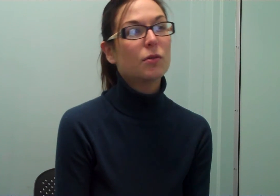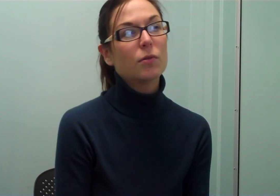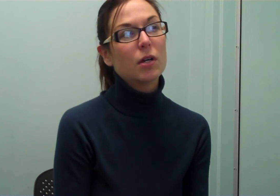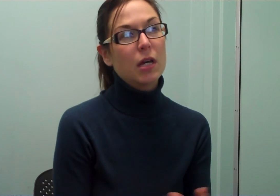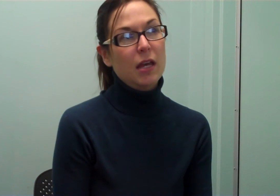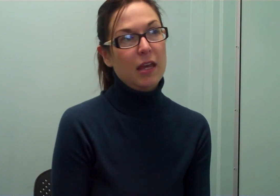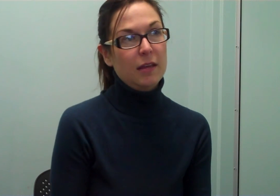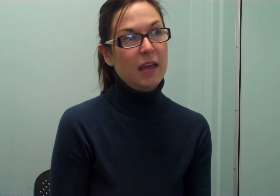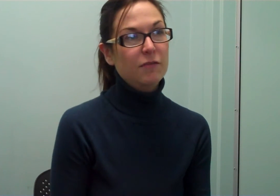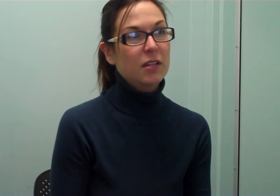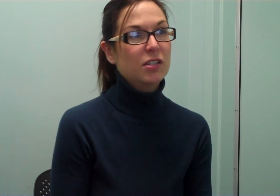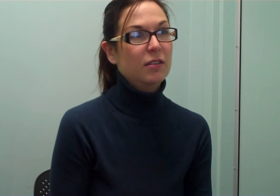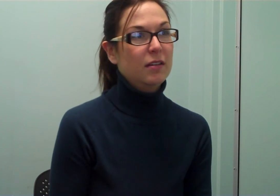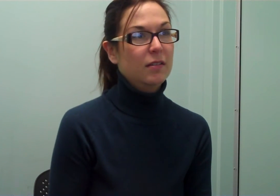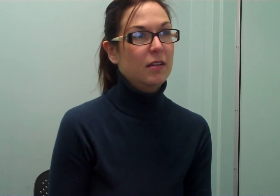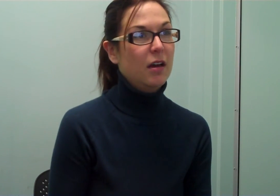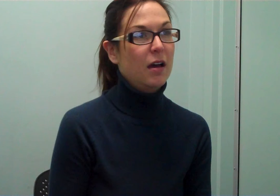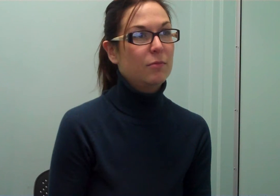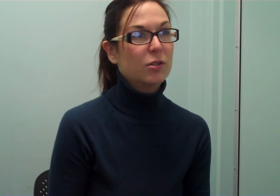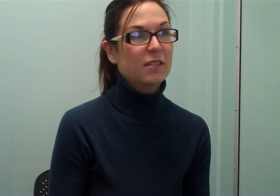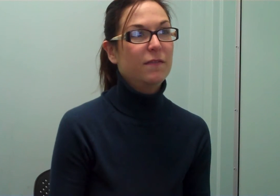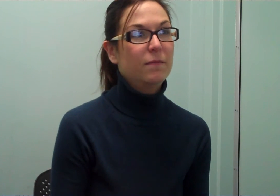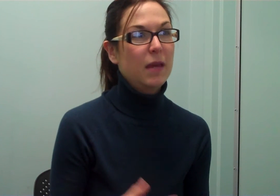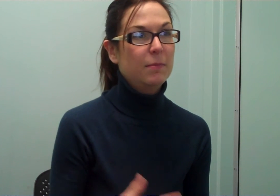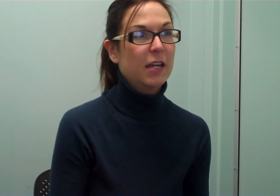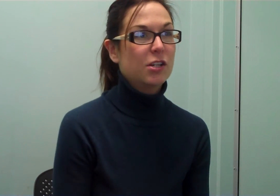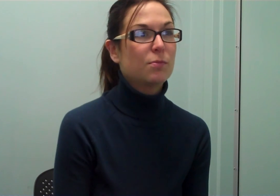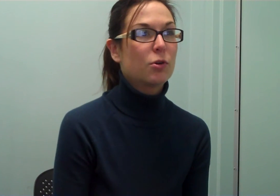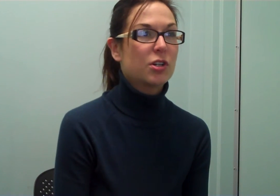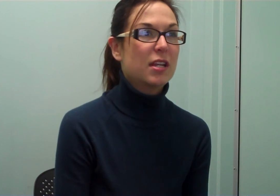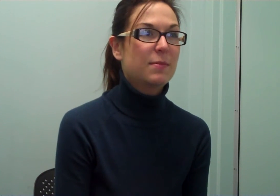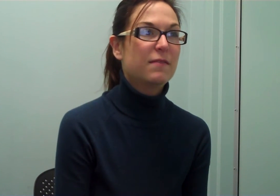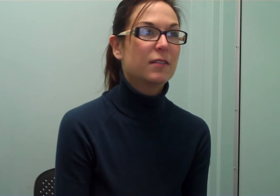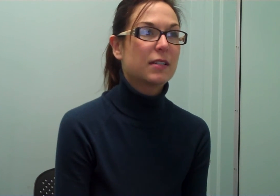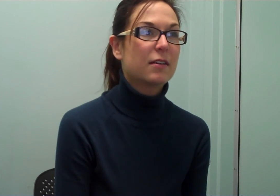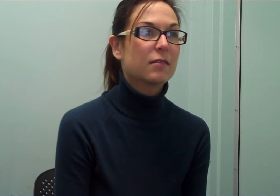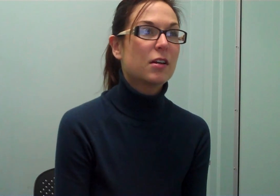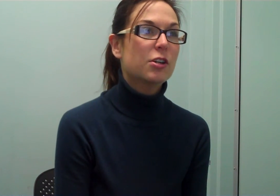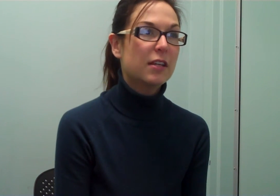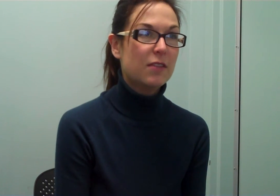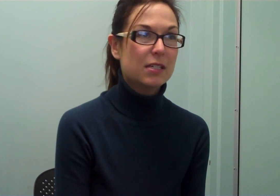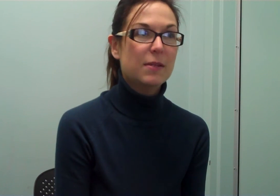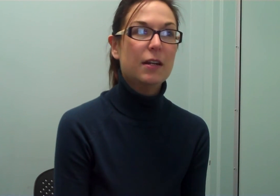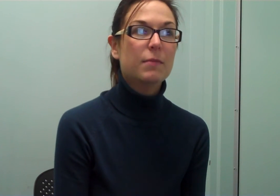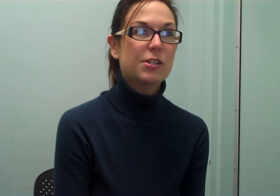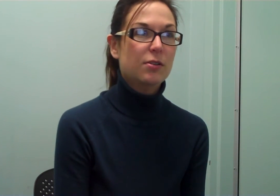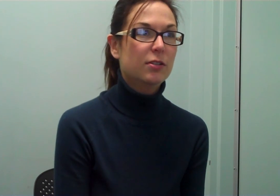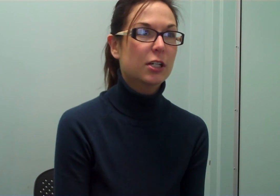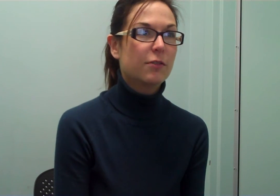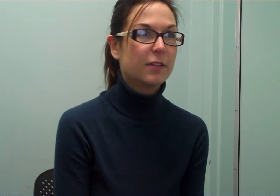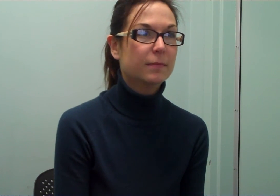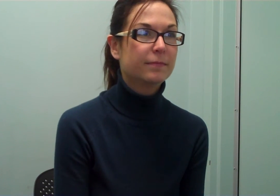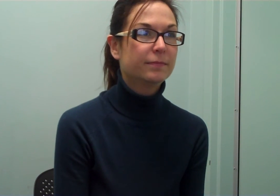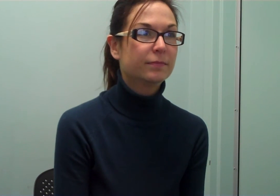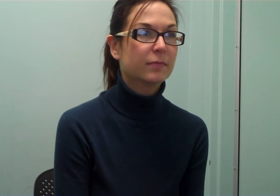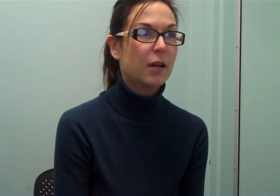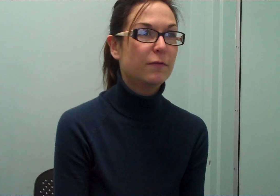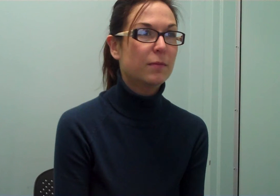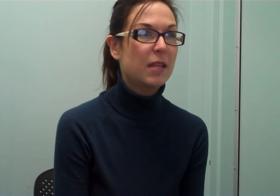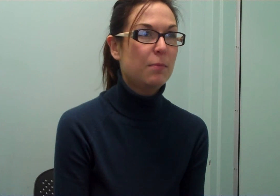So after this, you'll once the application portion has been filled out, you can give that to me and I'll make sure to look it over. And from that